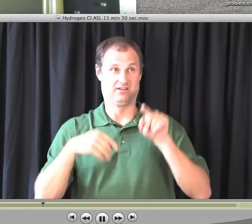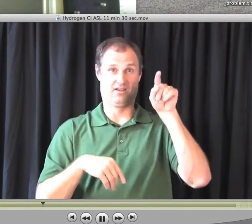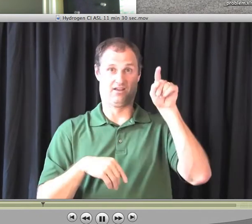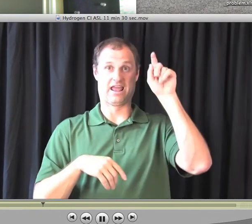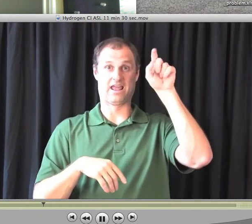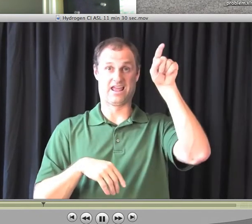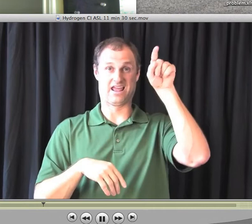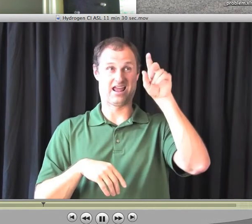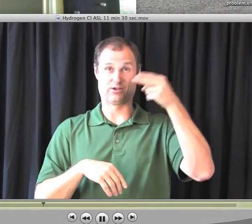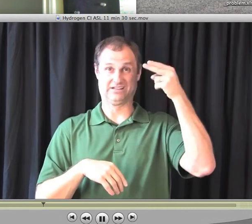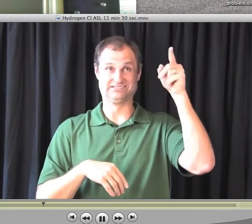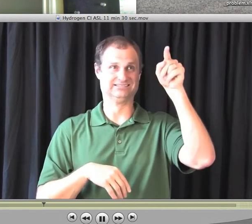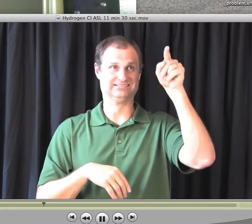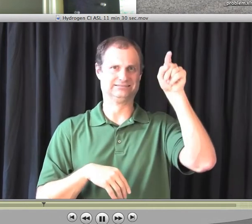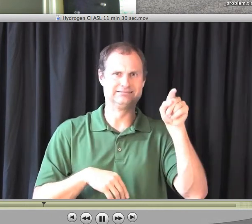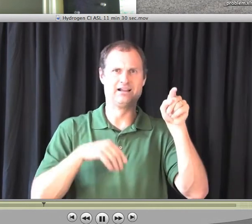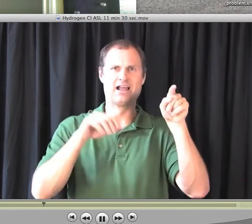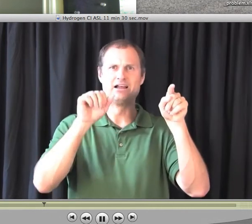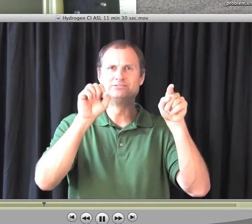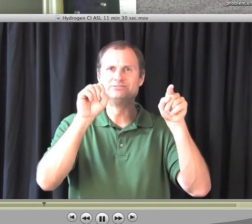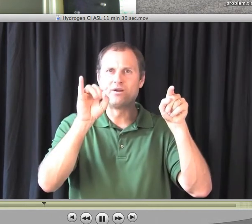compound.